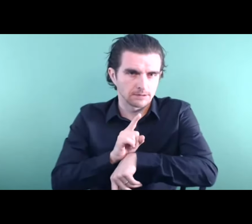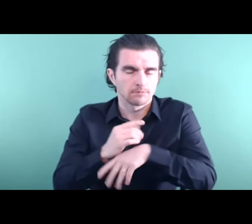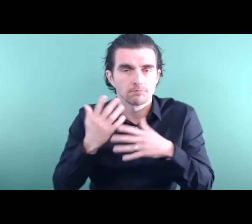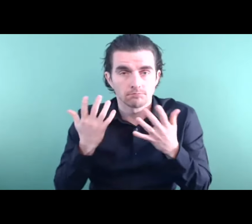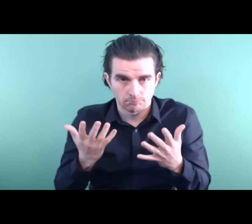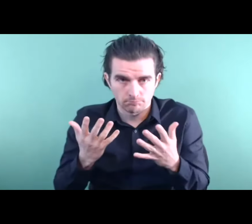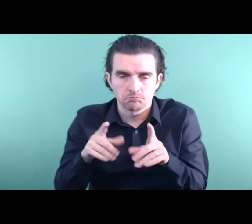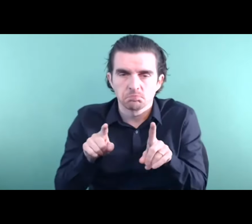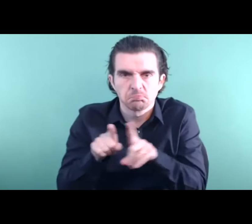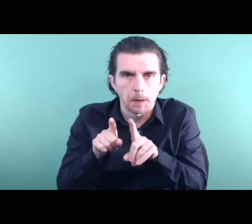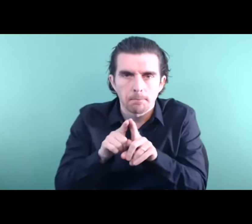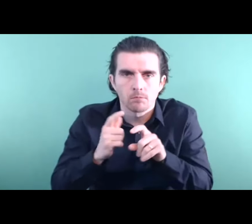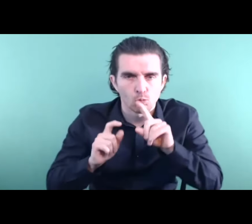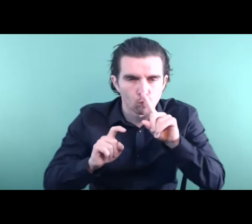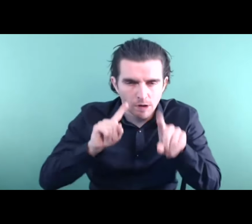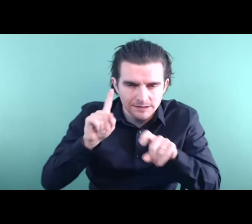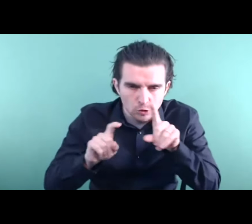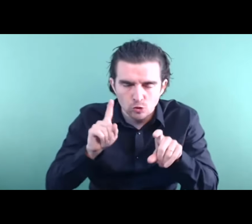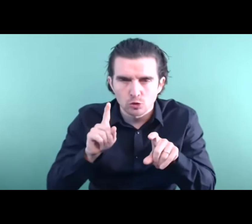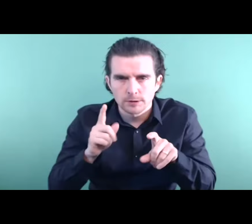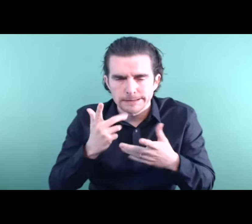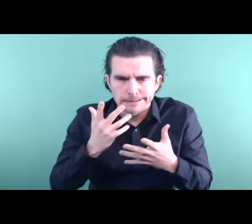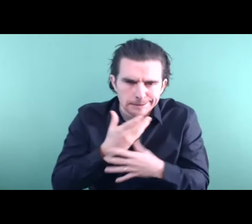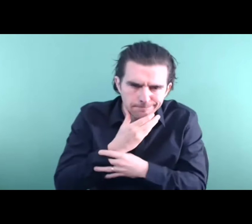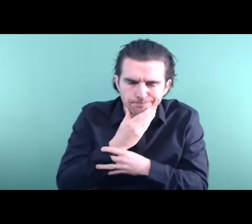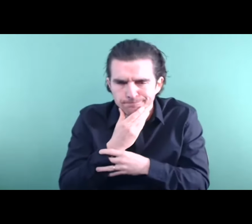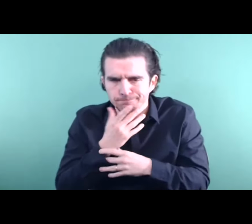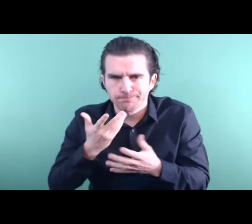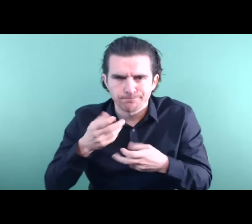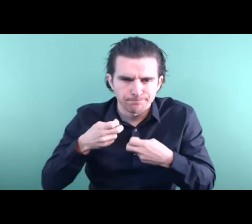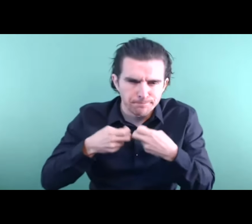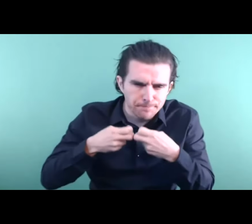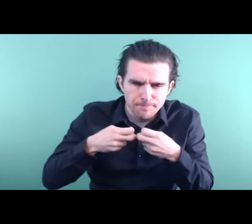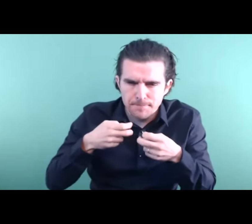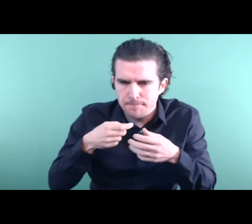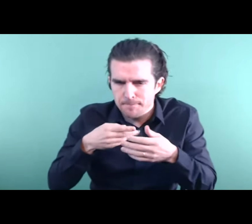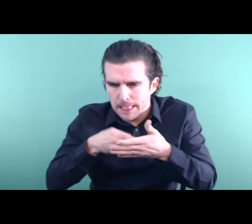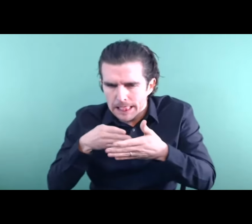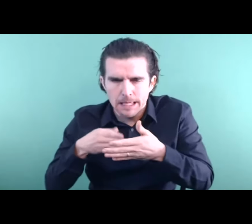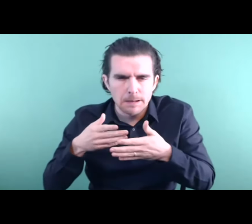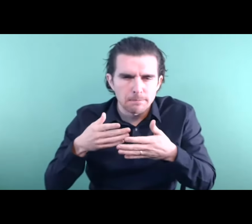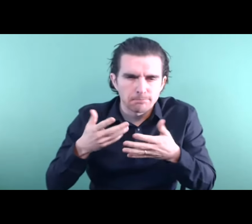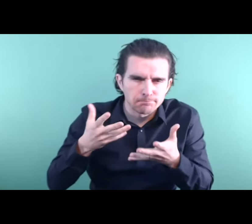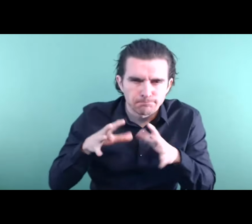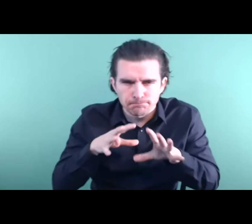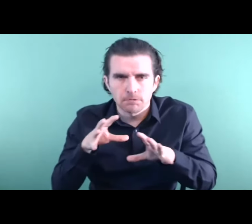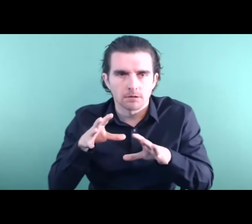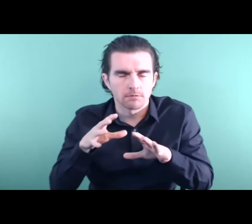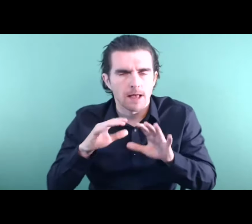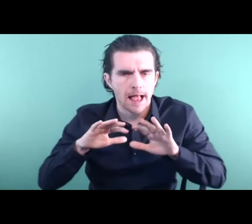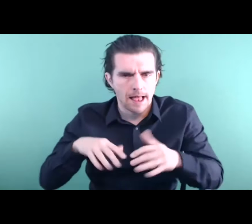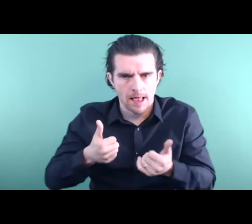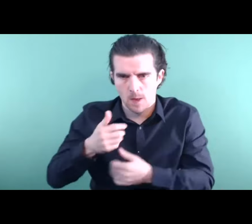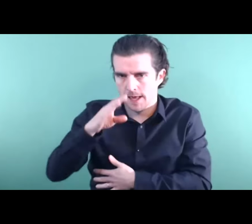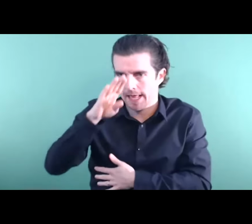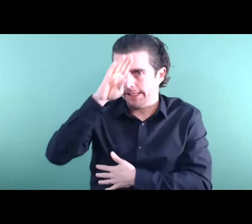How can we as academic researchers hope to influence policy development and reform? You know, what's it like